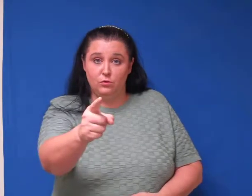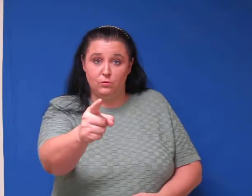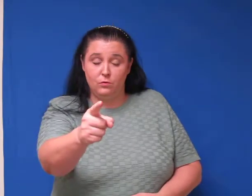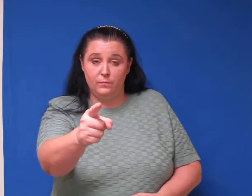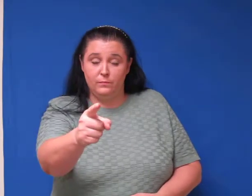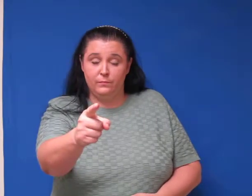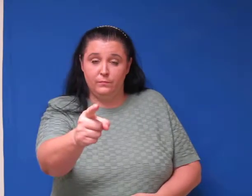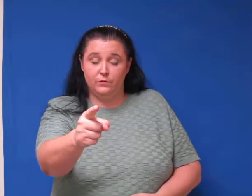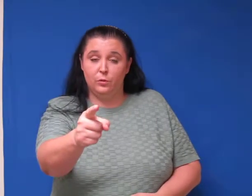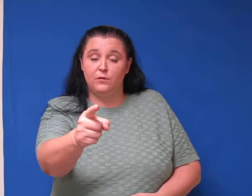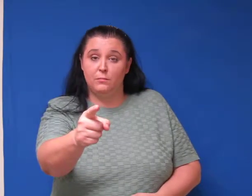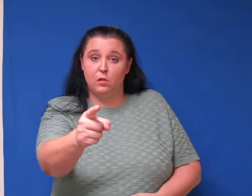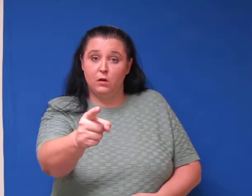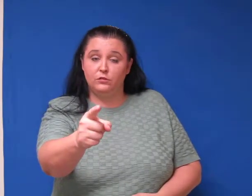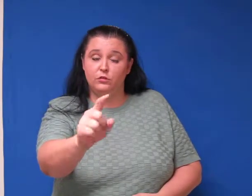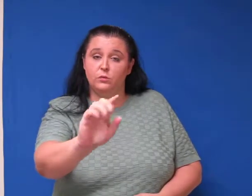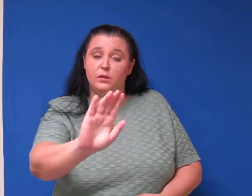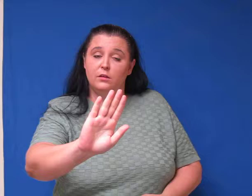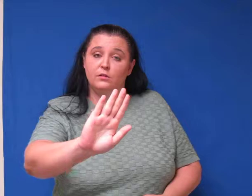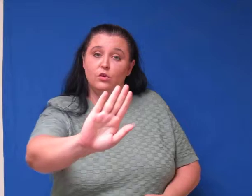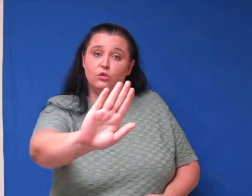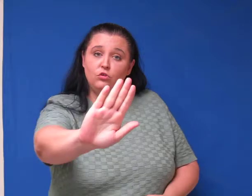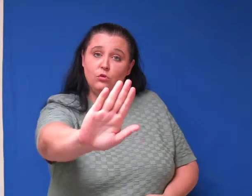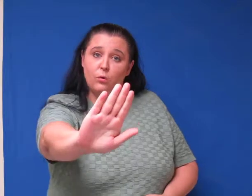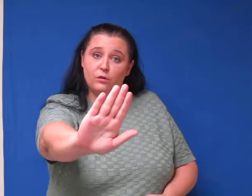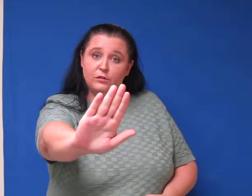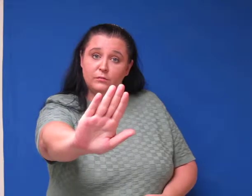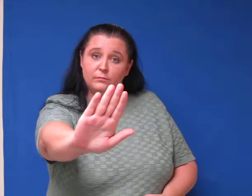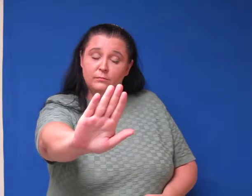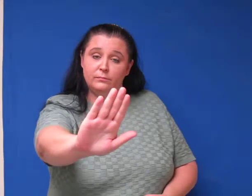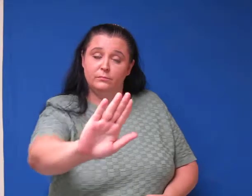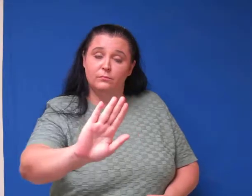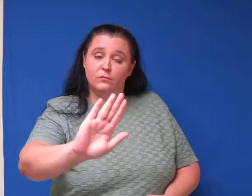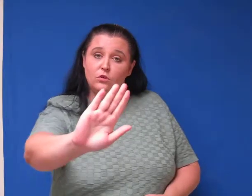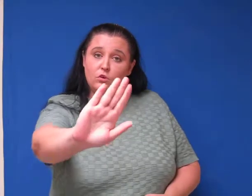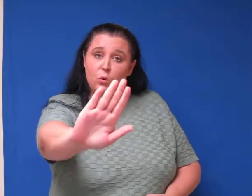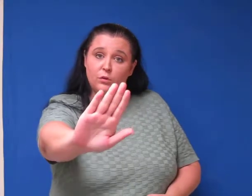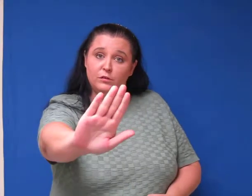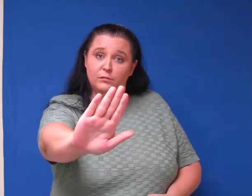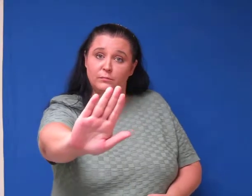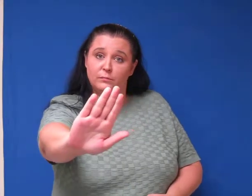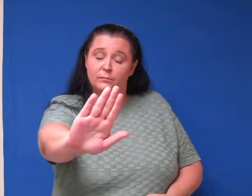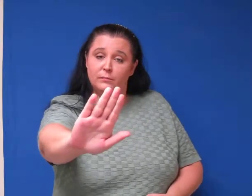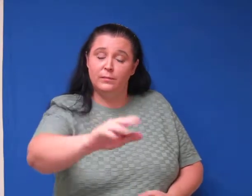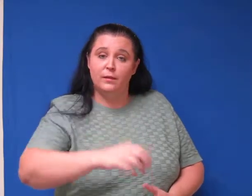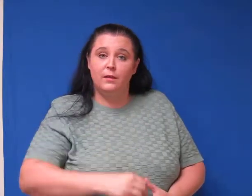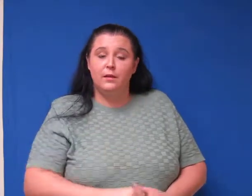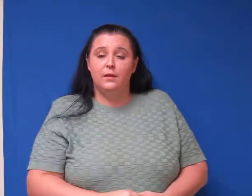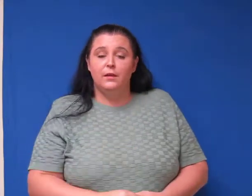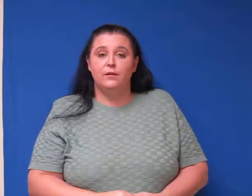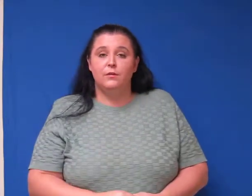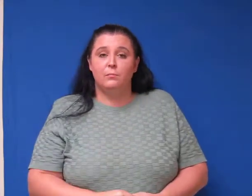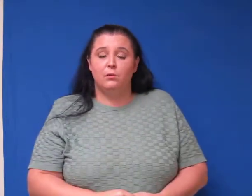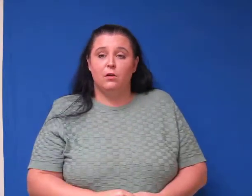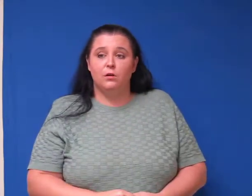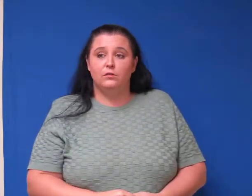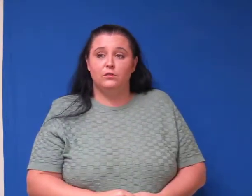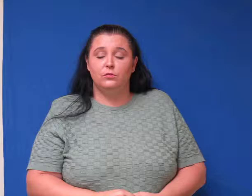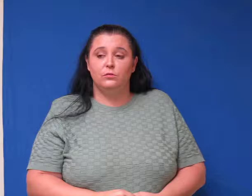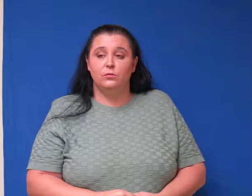you. So if it belongs to you, it is yours. Yours. If it belongs to